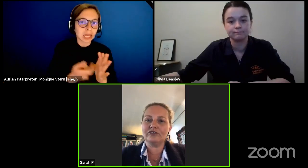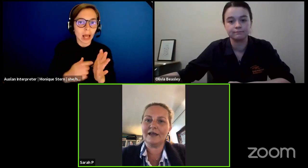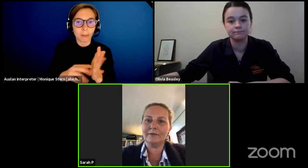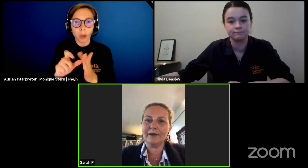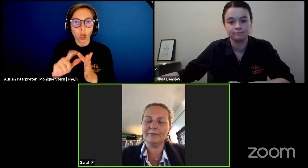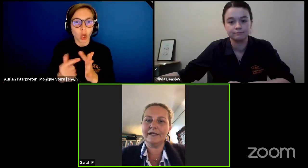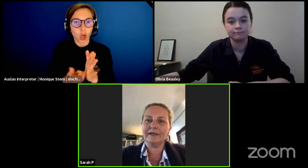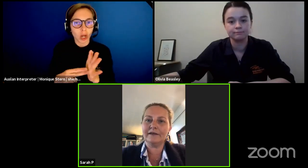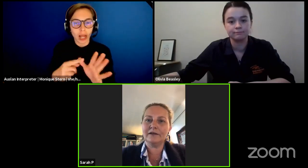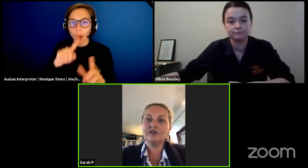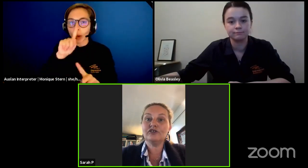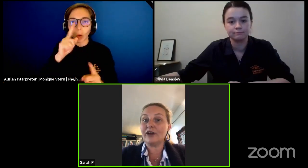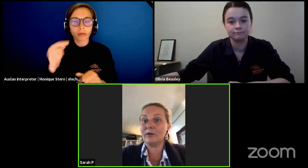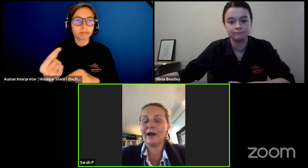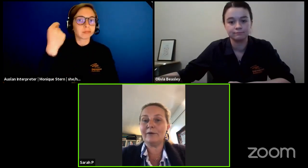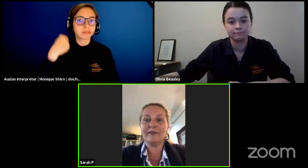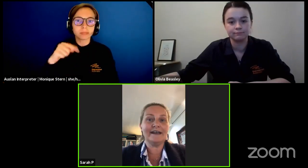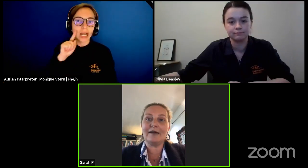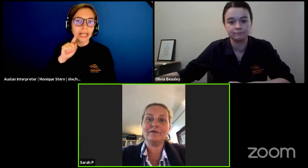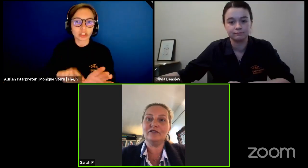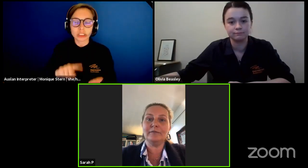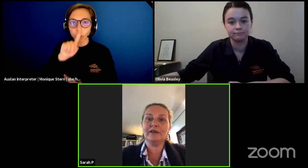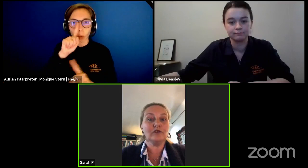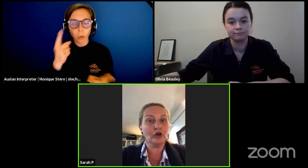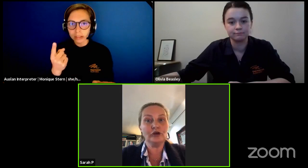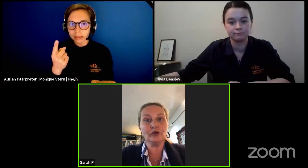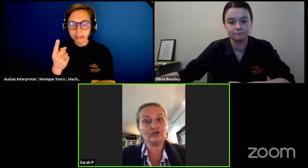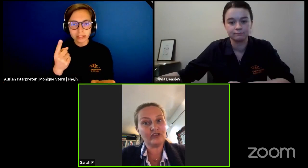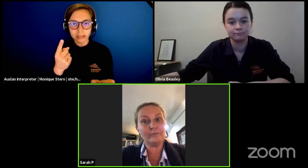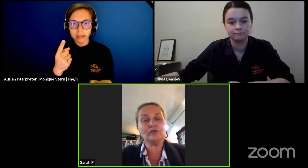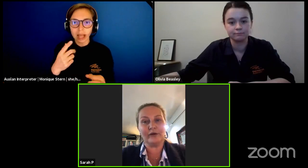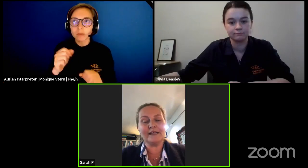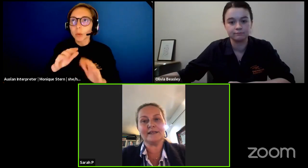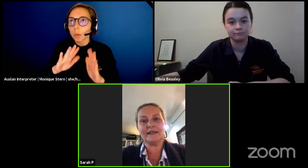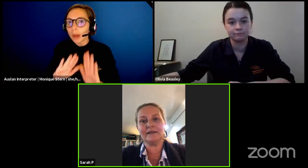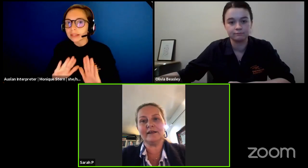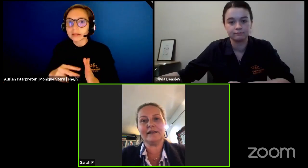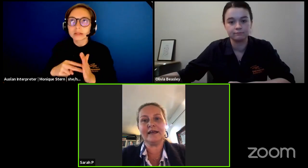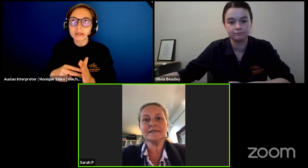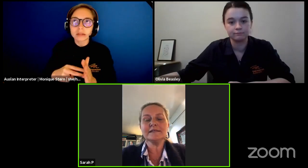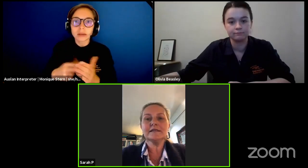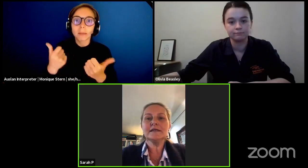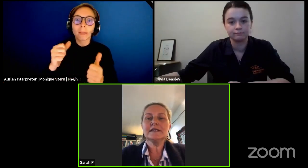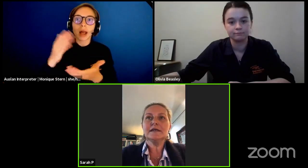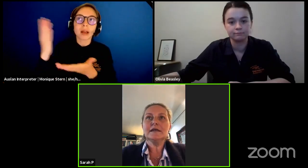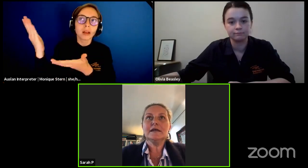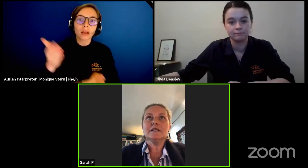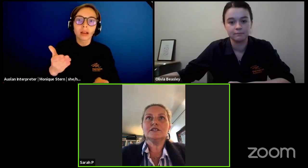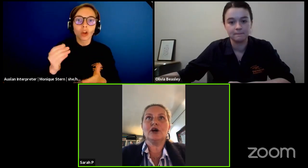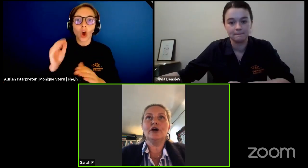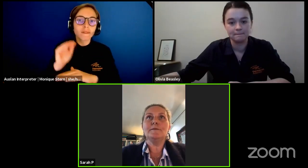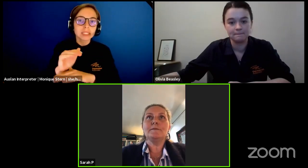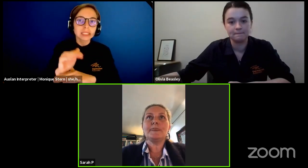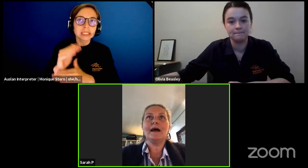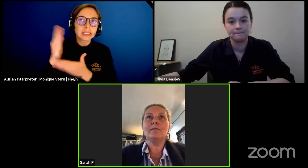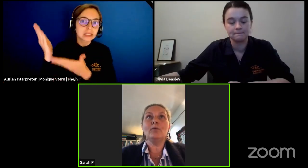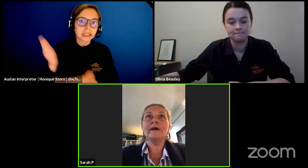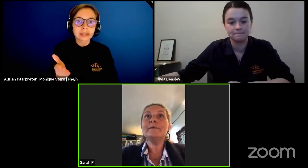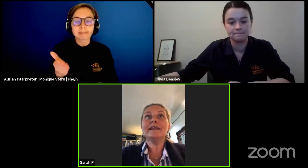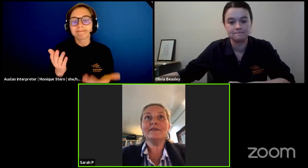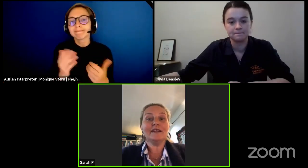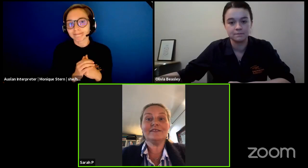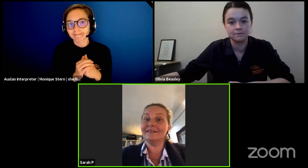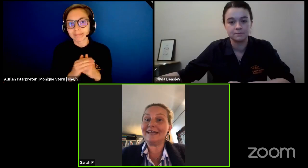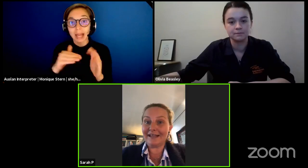to the Australian public straight away without it having to be flown or shipped or anything like that. So